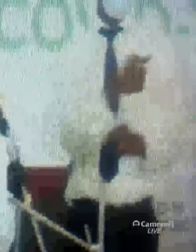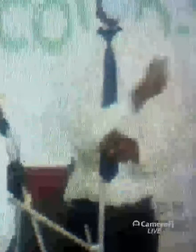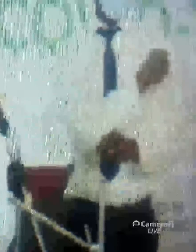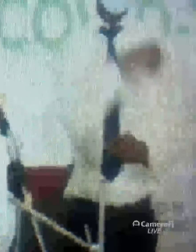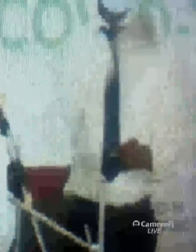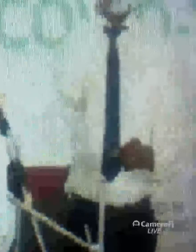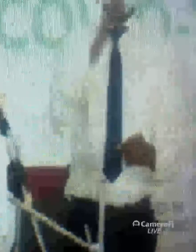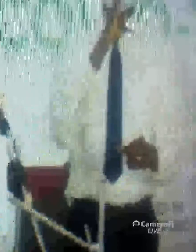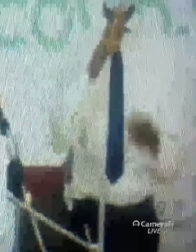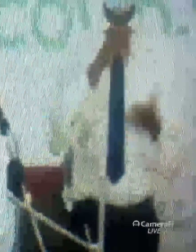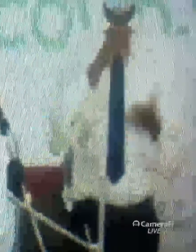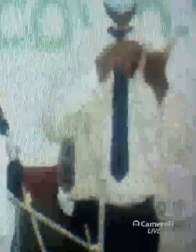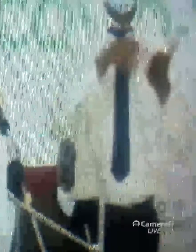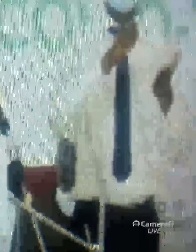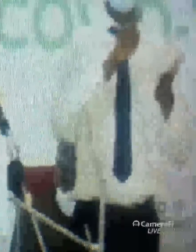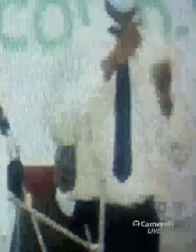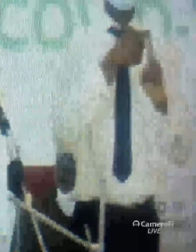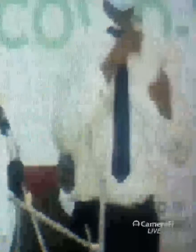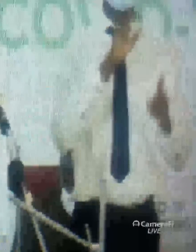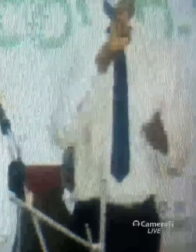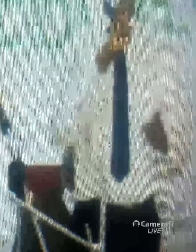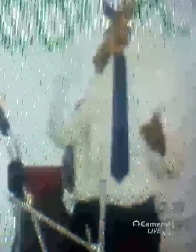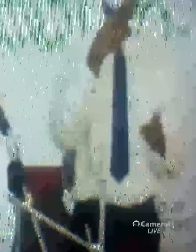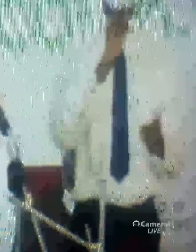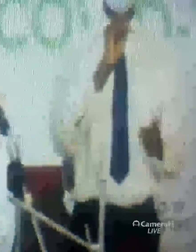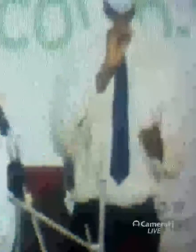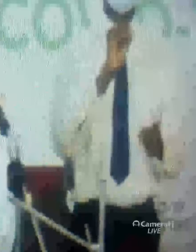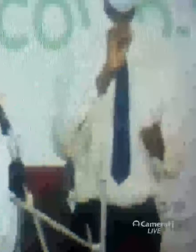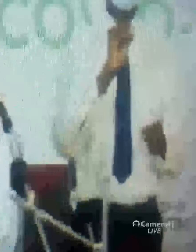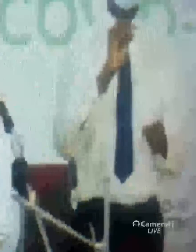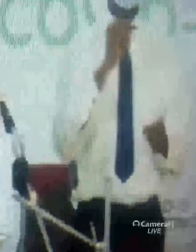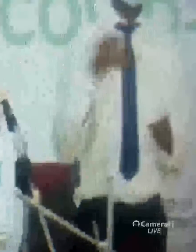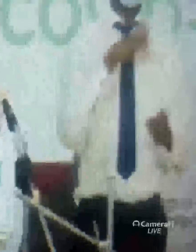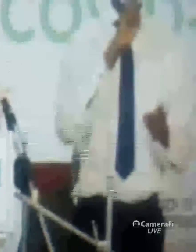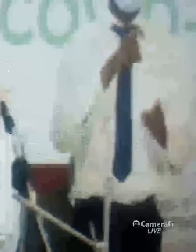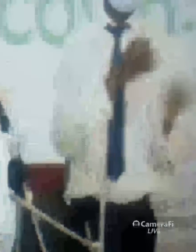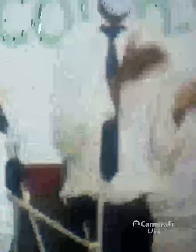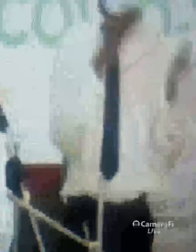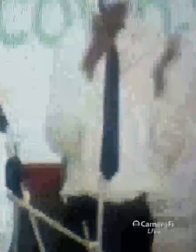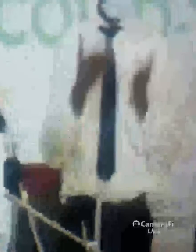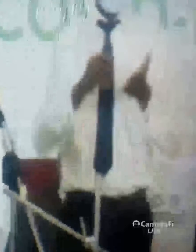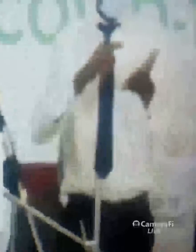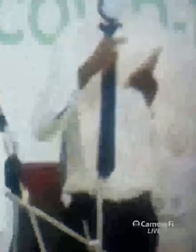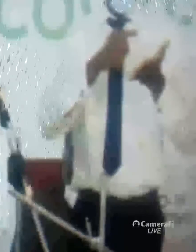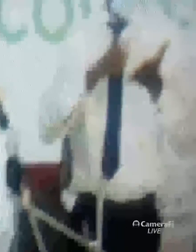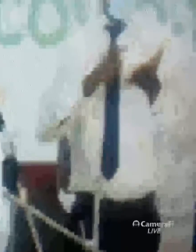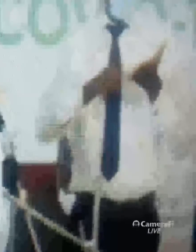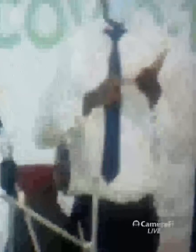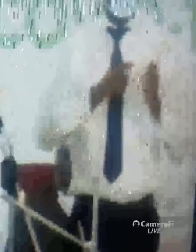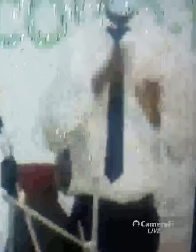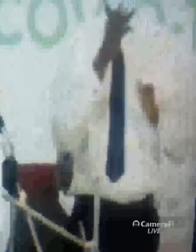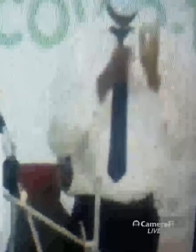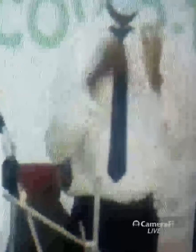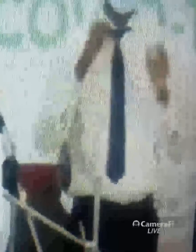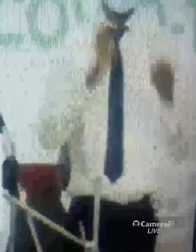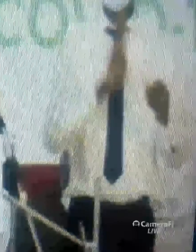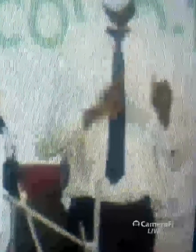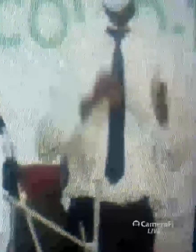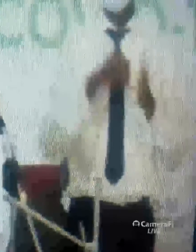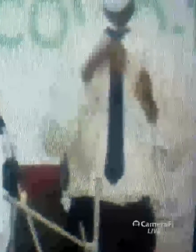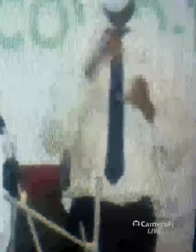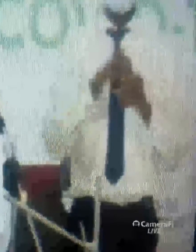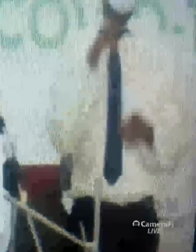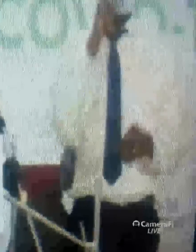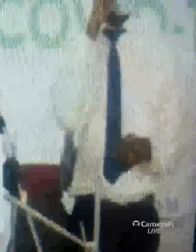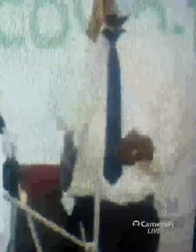go through the processes of validating their suitability for use in Nigeria.